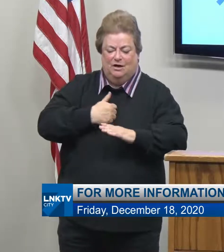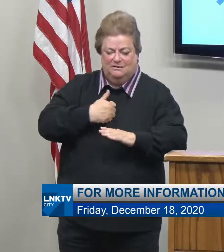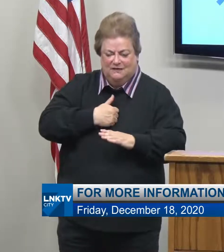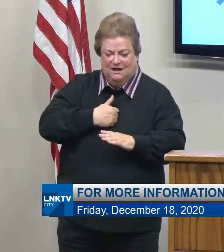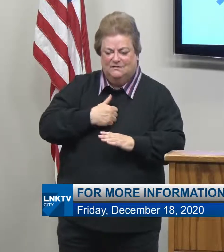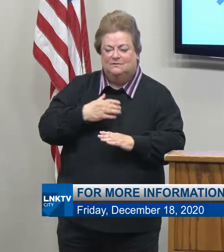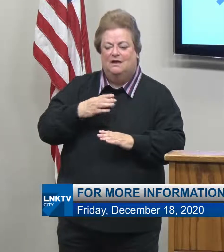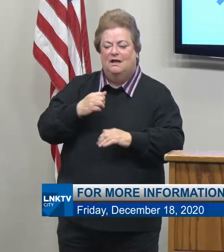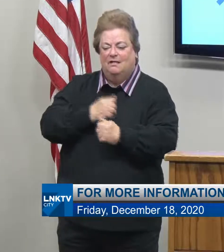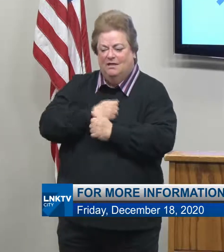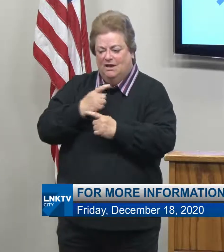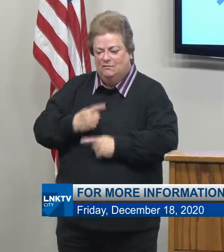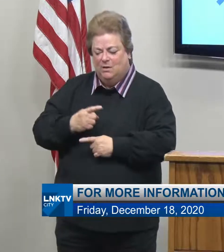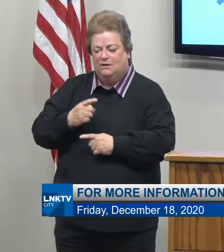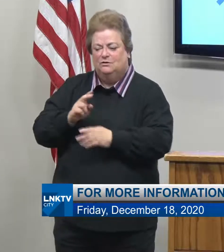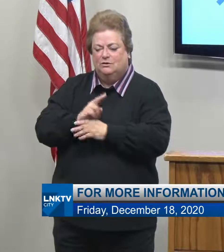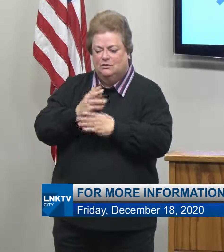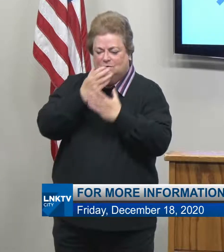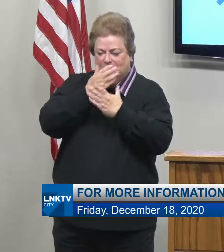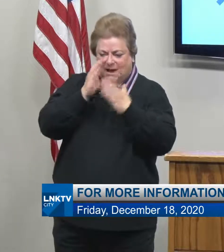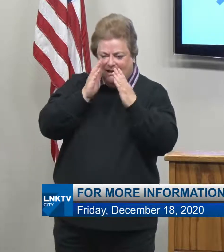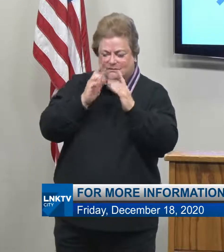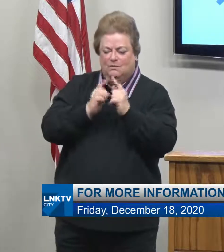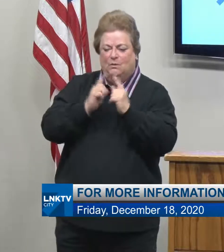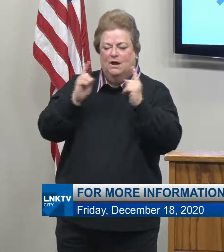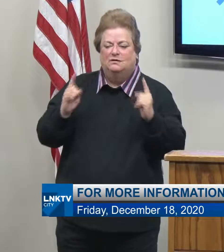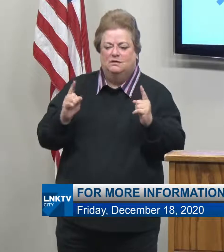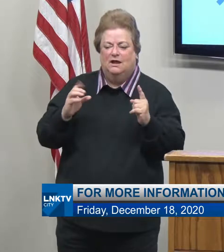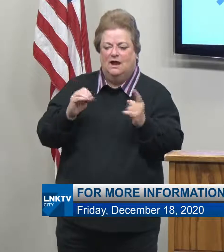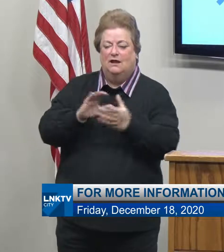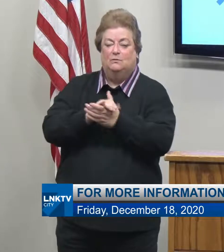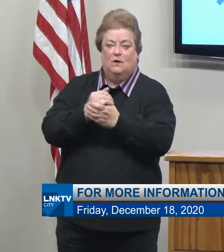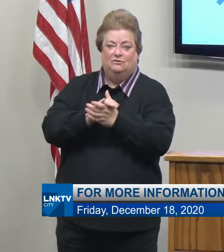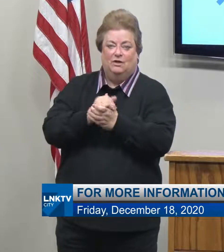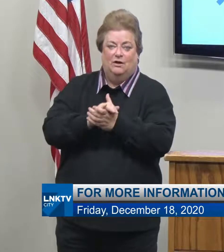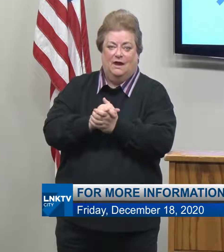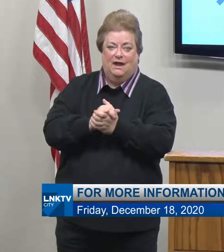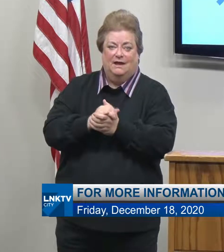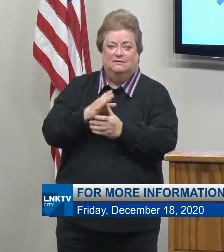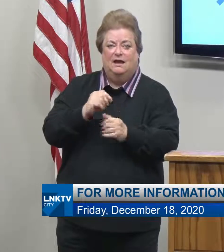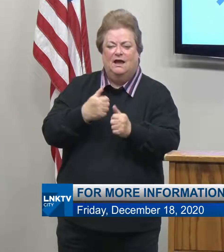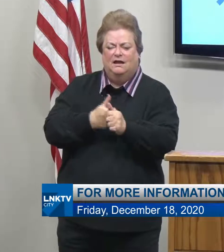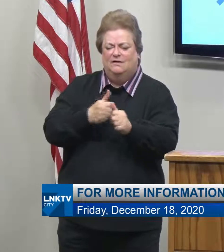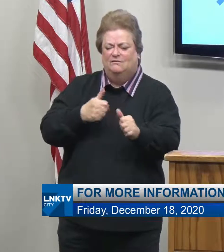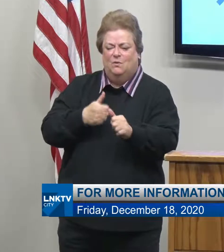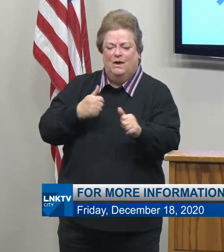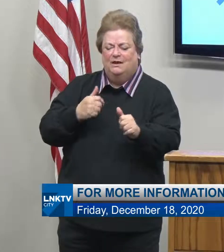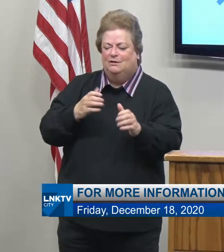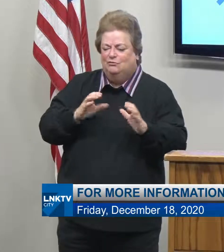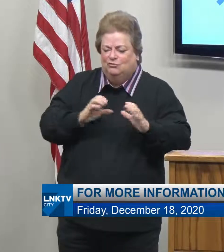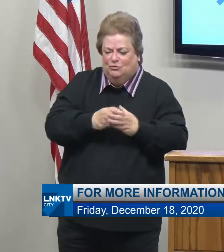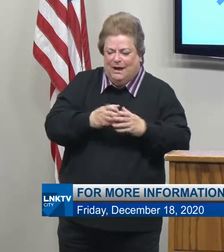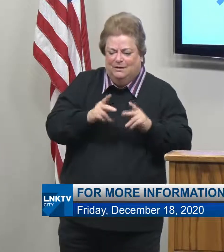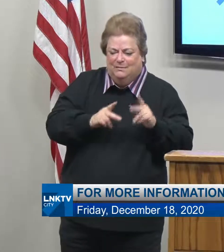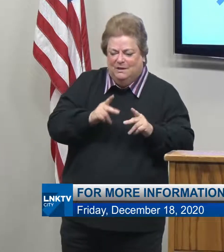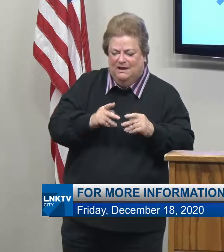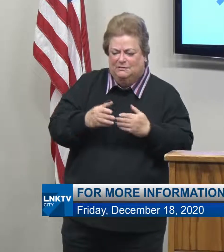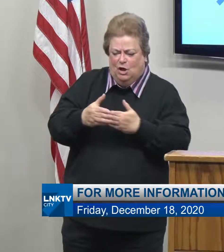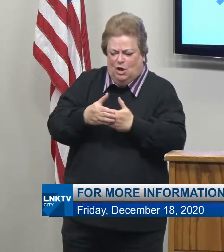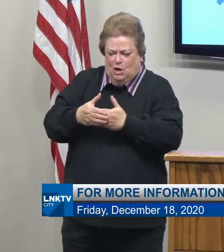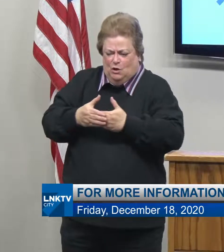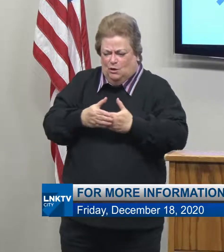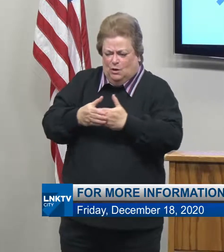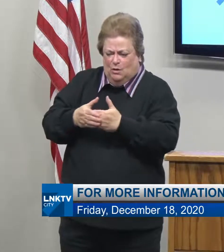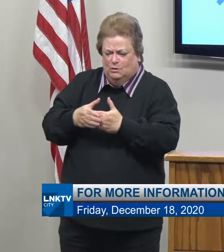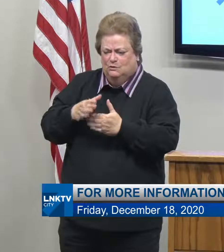by wearing masks, watching our distance, and washing our hands, and avoiding our crowded places, close contact, and